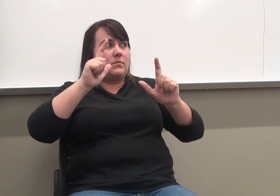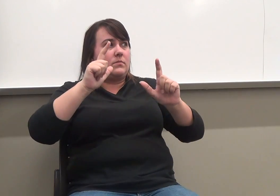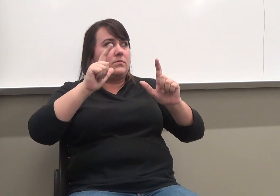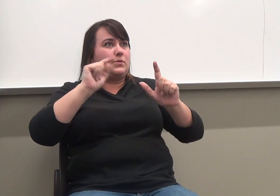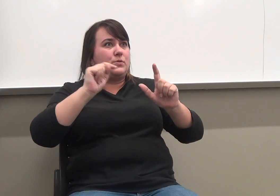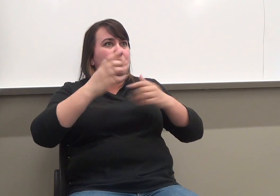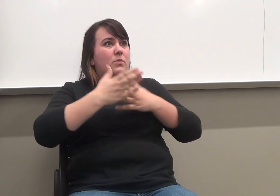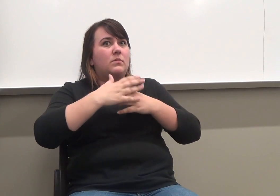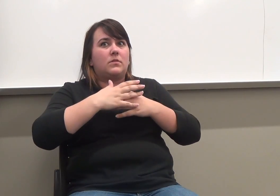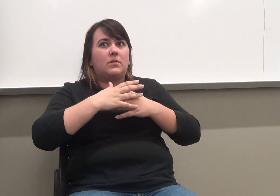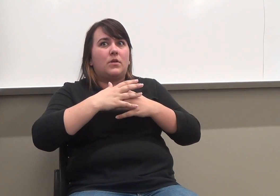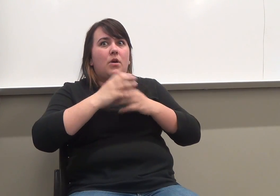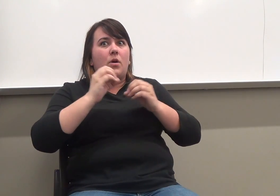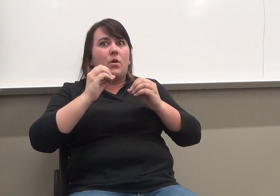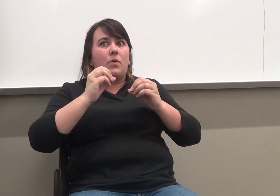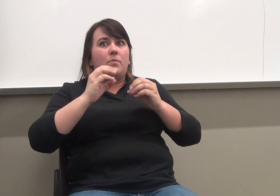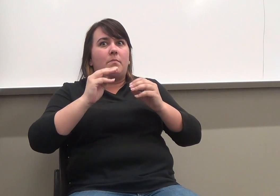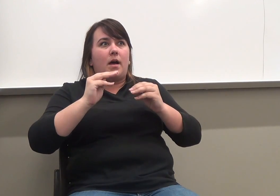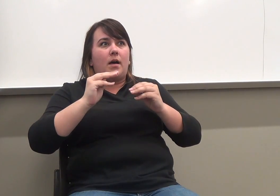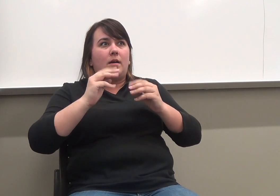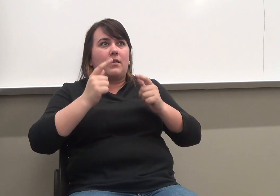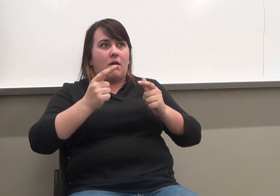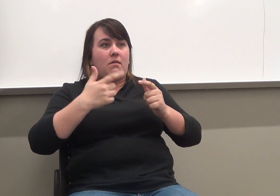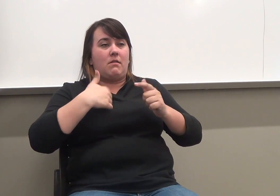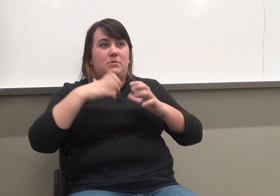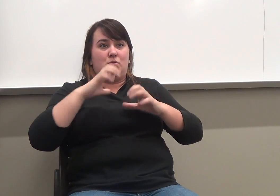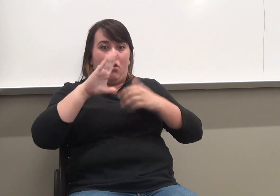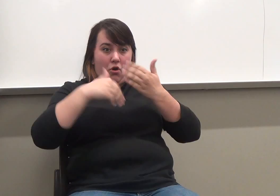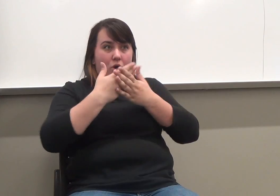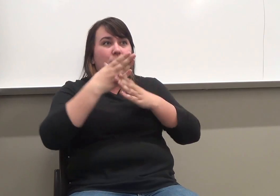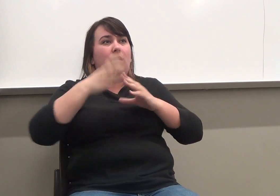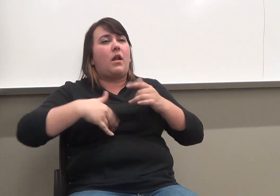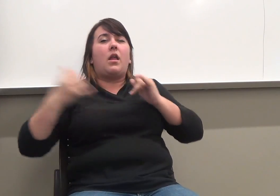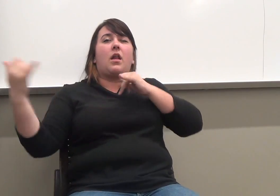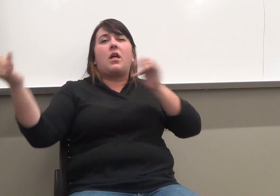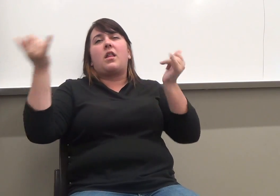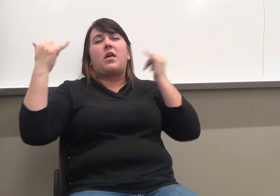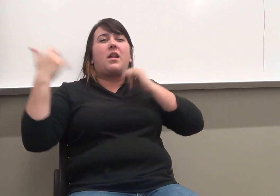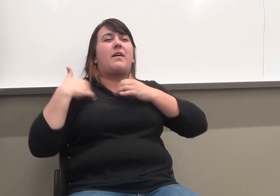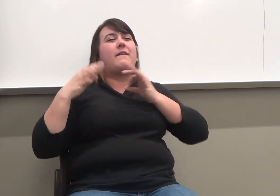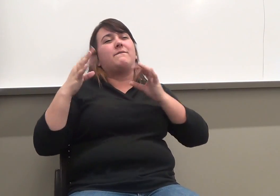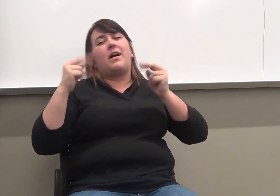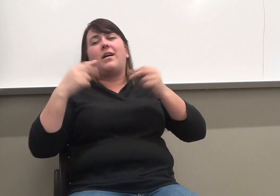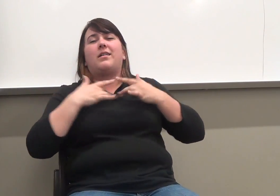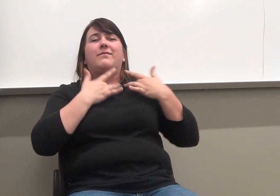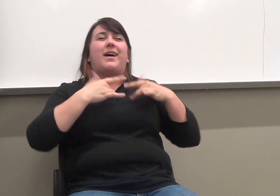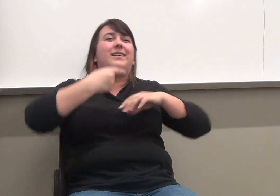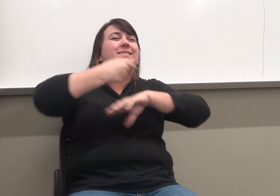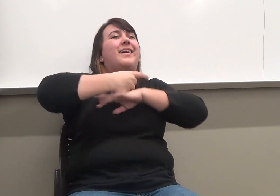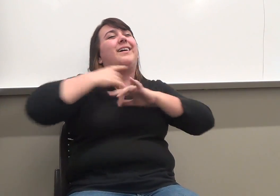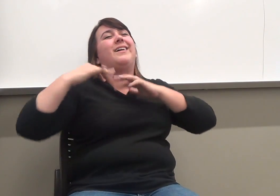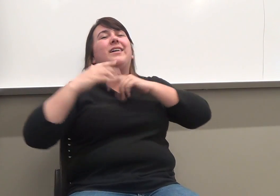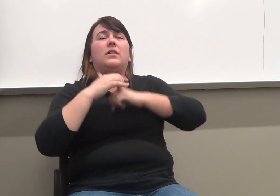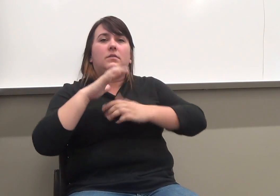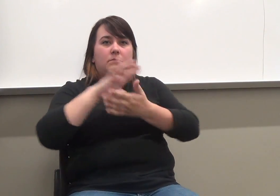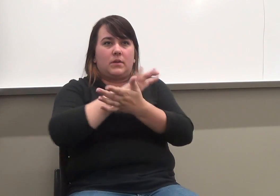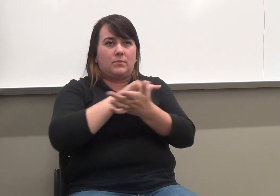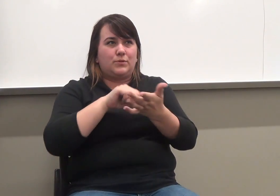and say, oh my God, I've been doing this stuff all weekend, playing all weekend, and having Valentine's Day, and now the paper's due. Okay,